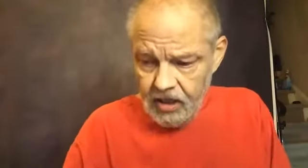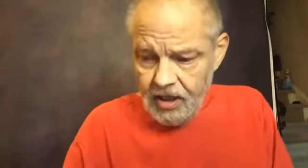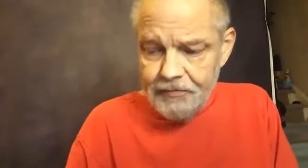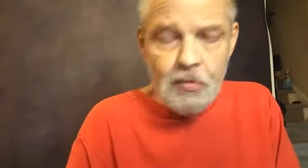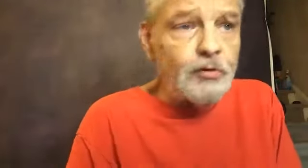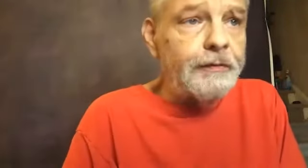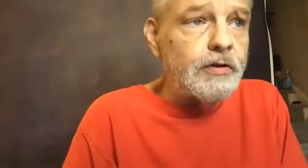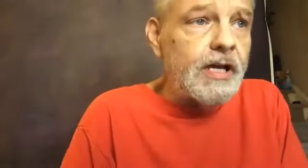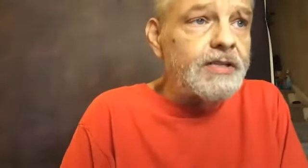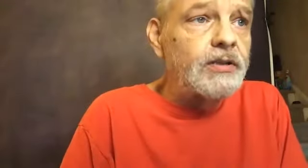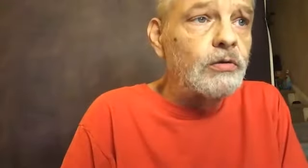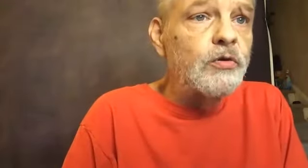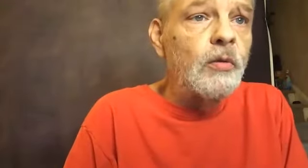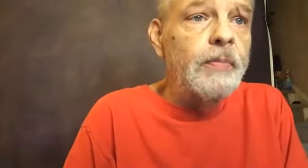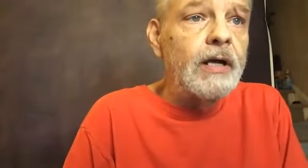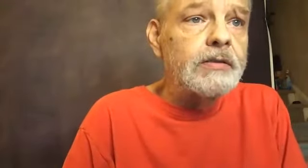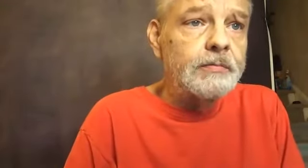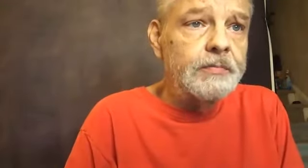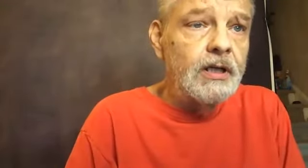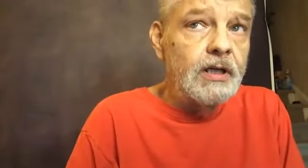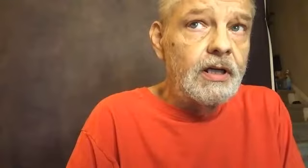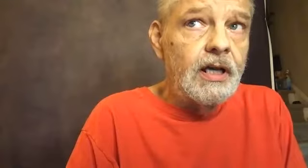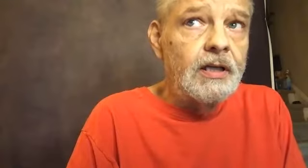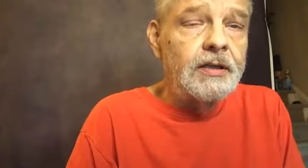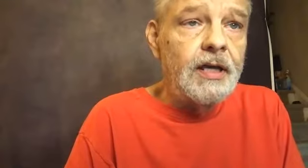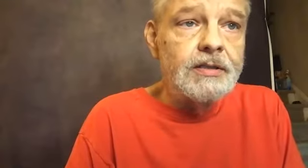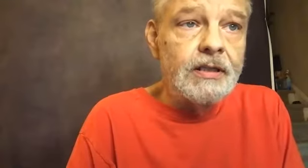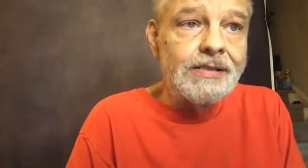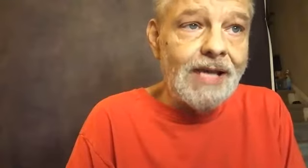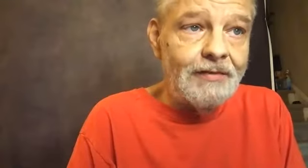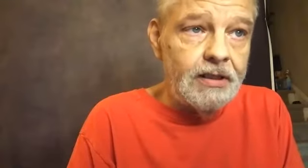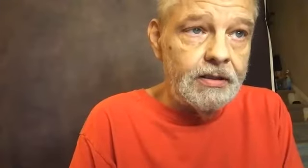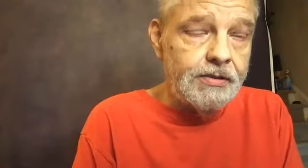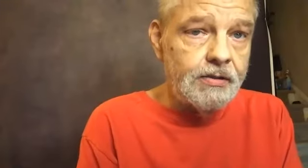If you remember in the first class, I told you about in the 1970s,